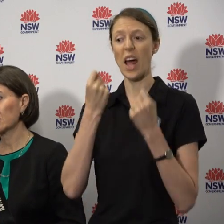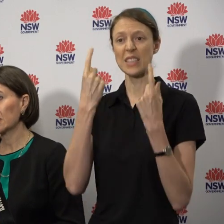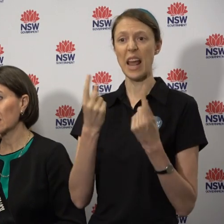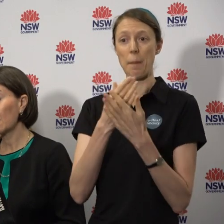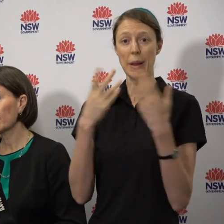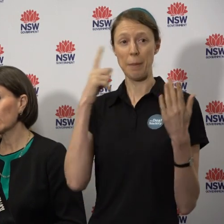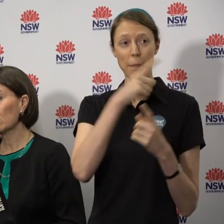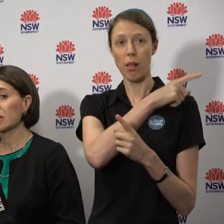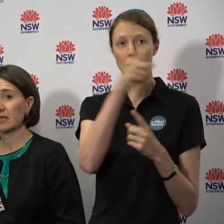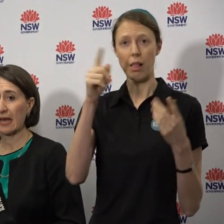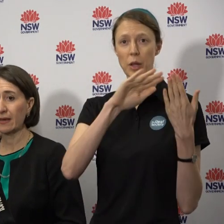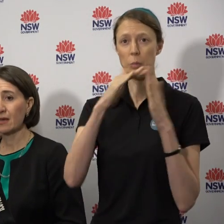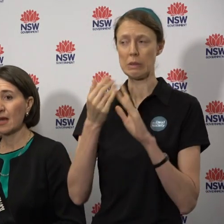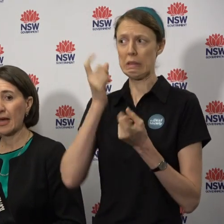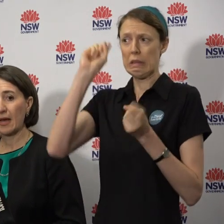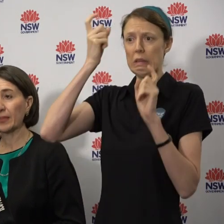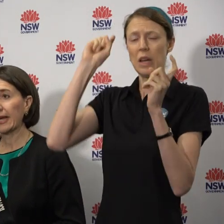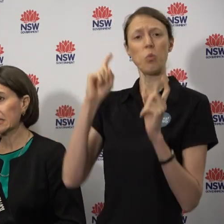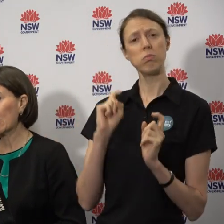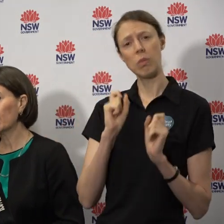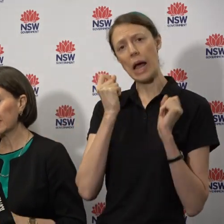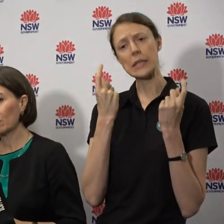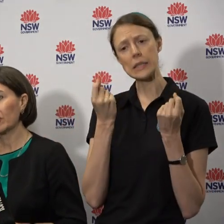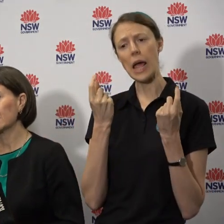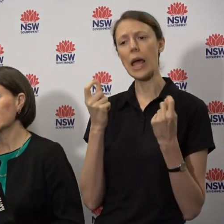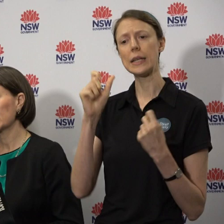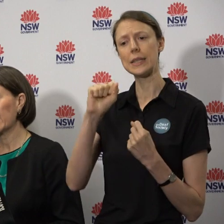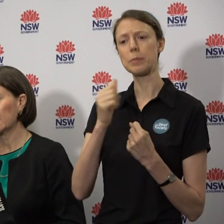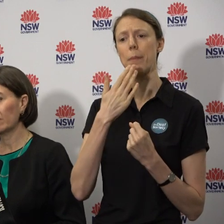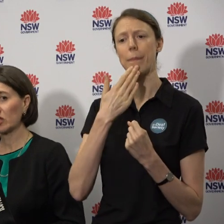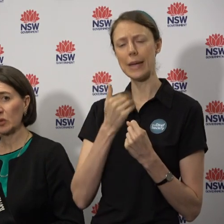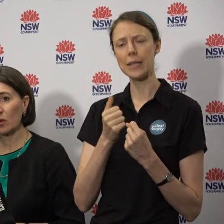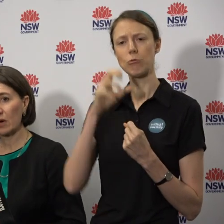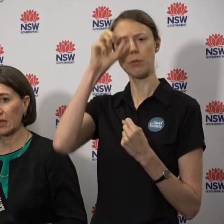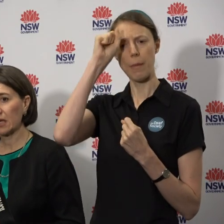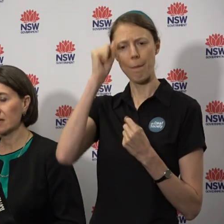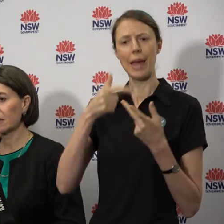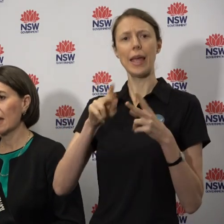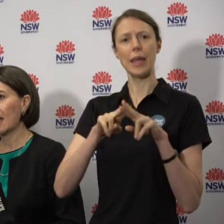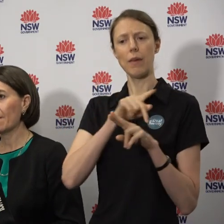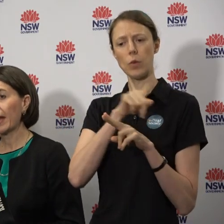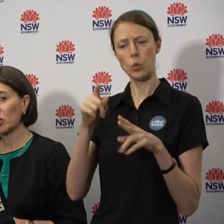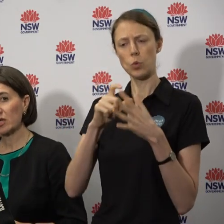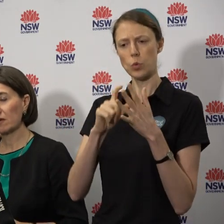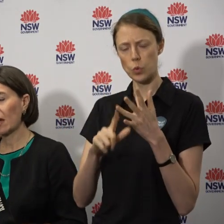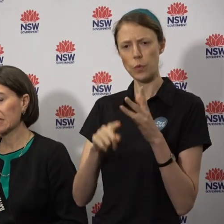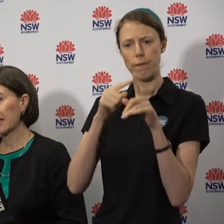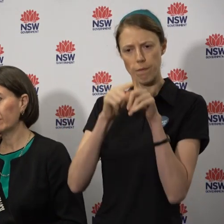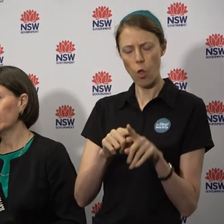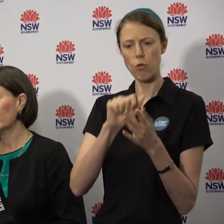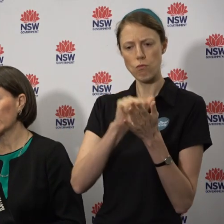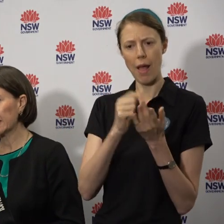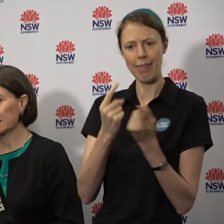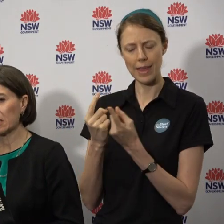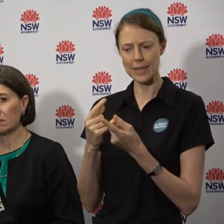very concerning time, but we also say, please put things into perspective. If you're doing all the right things, make sure you self-isolate if